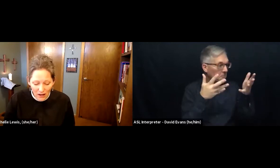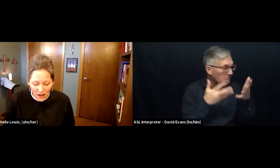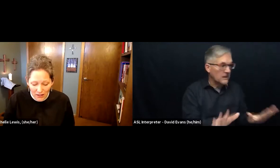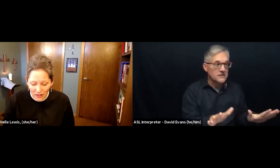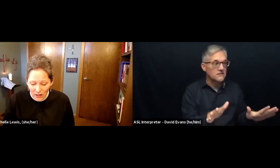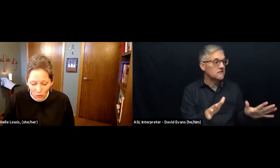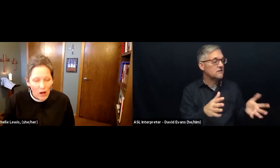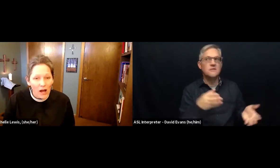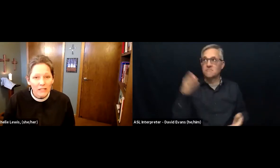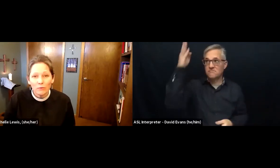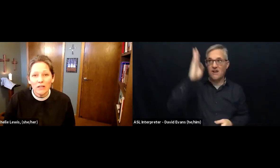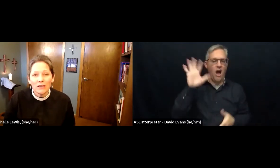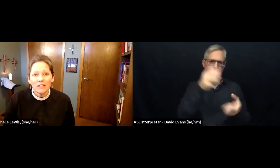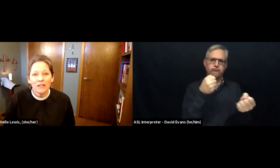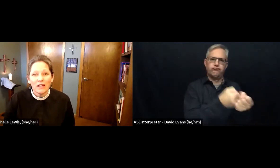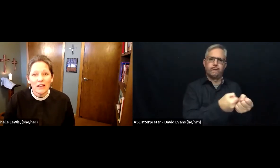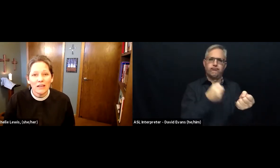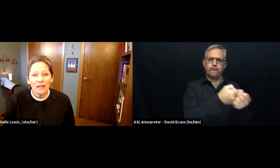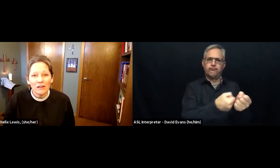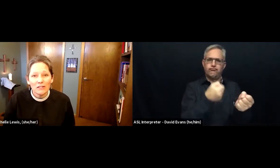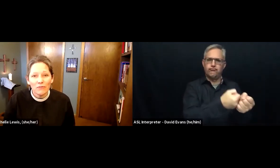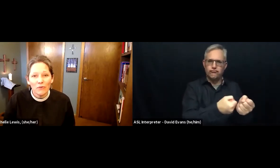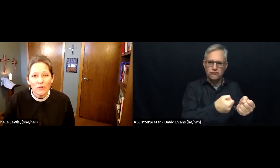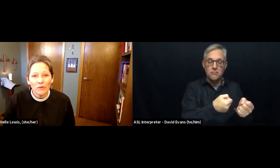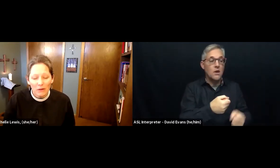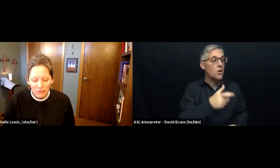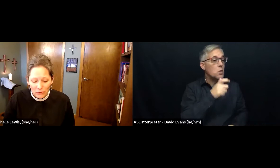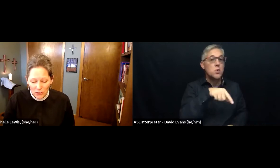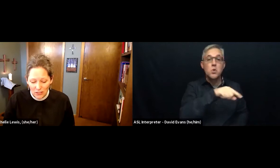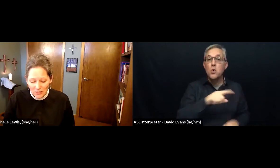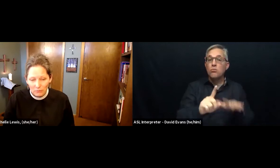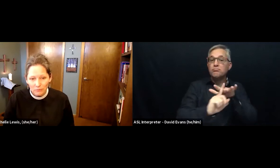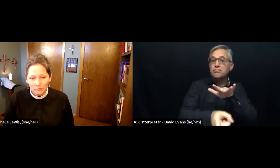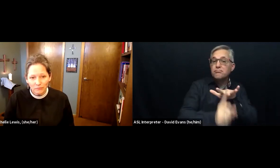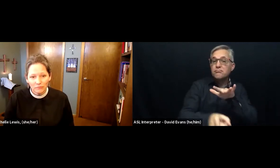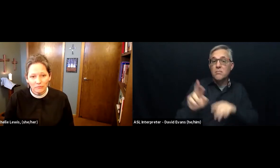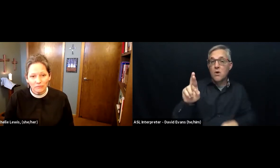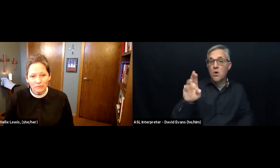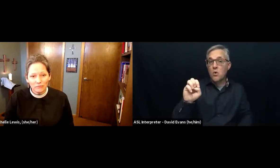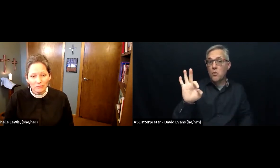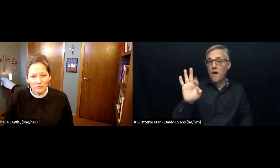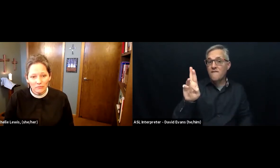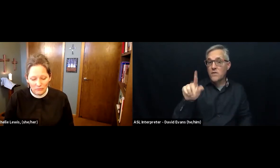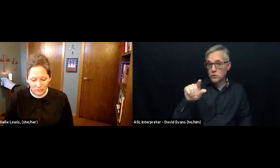and God walks with and cares for the refugees.